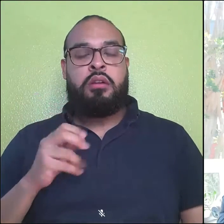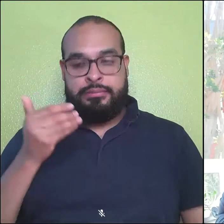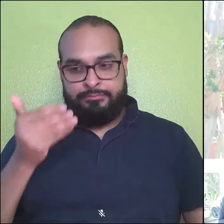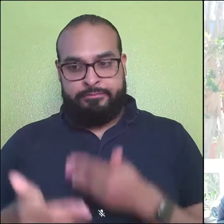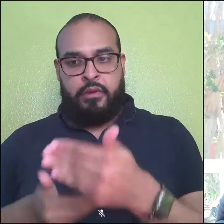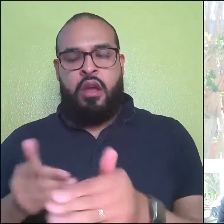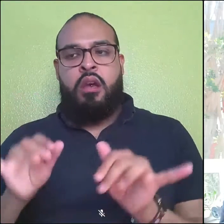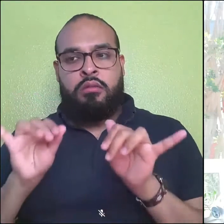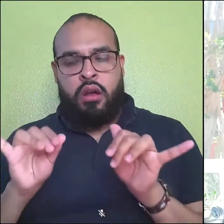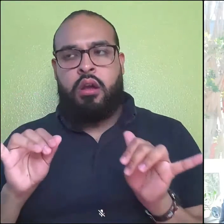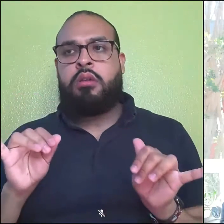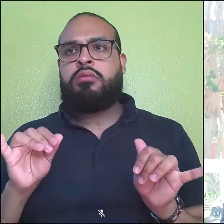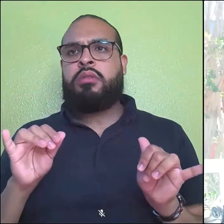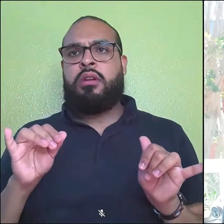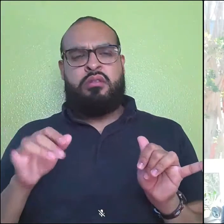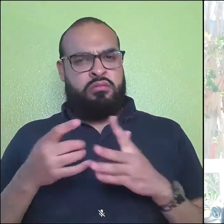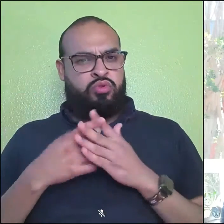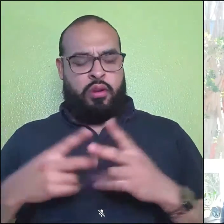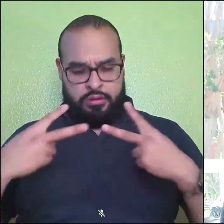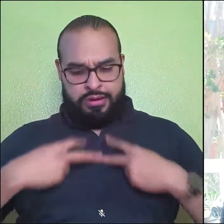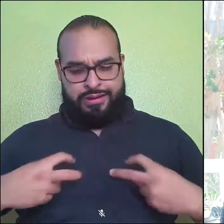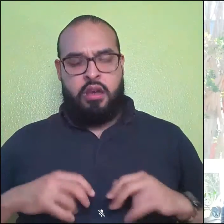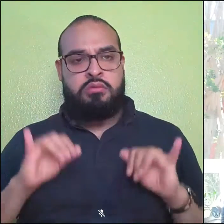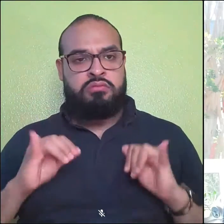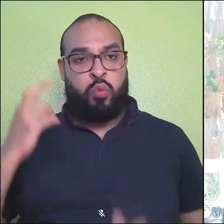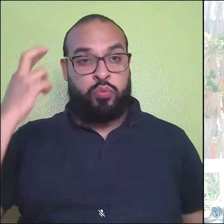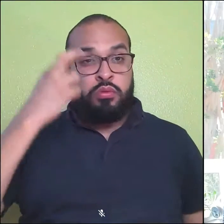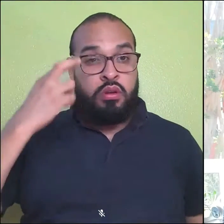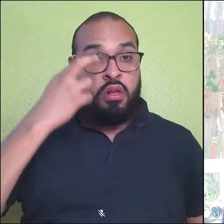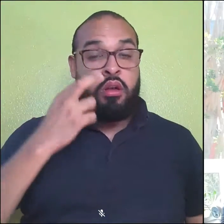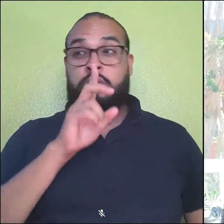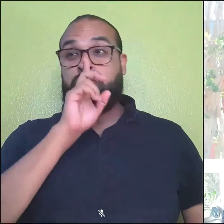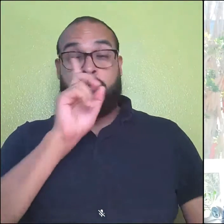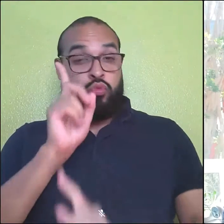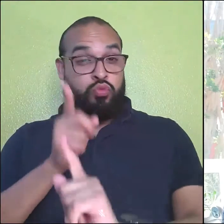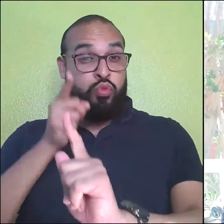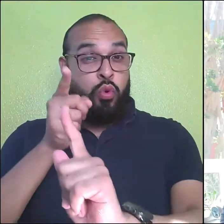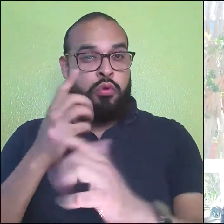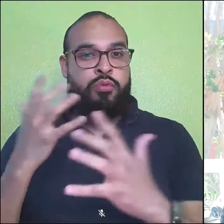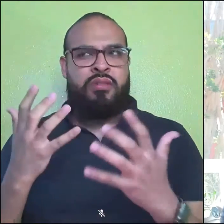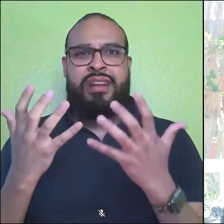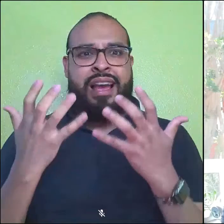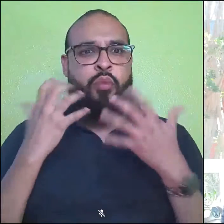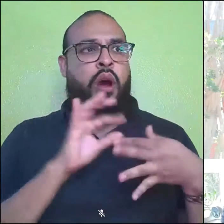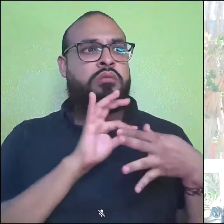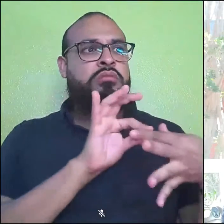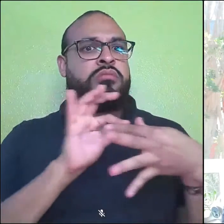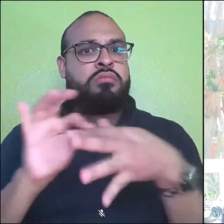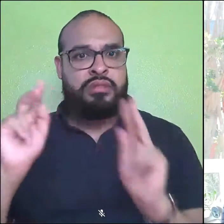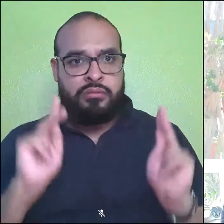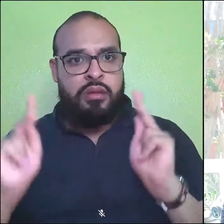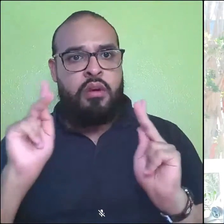see, really, at the end of the day, what I am looking for is love, connection, and